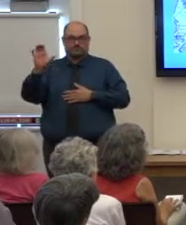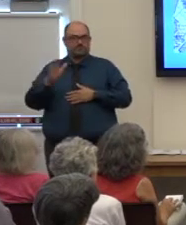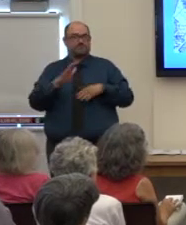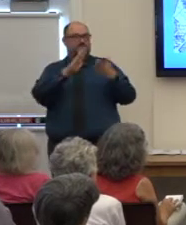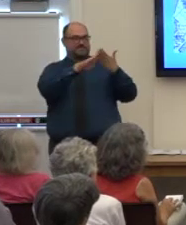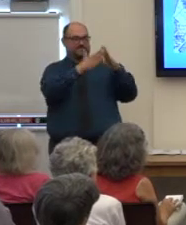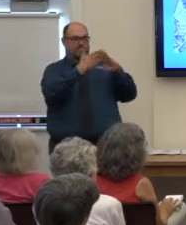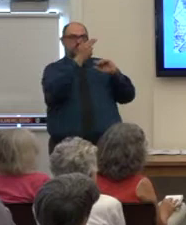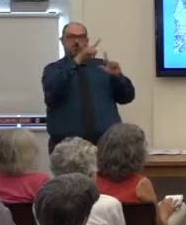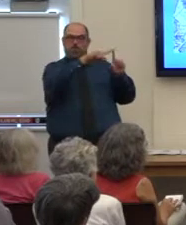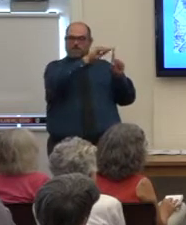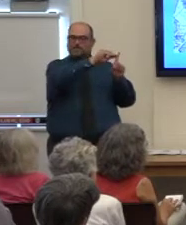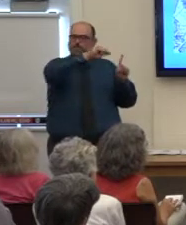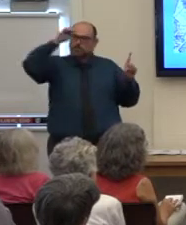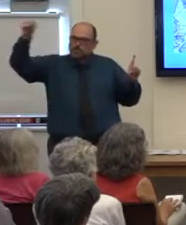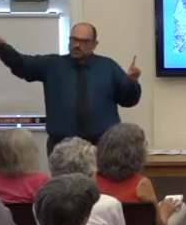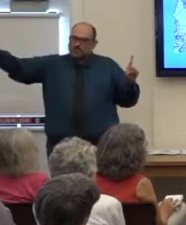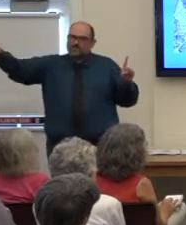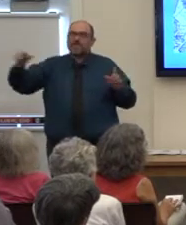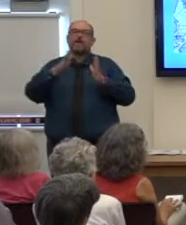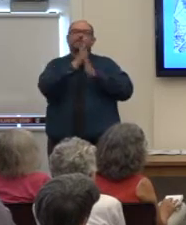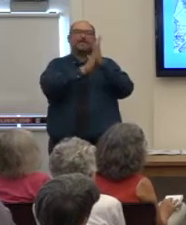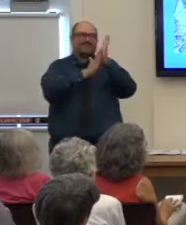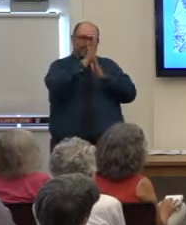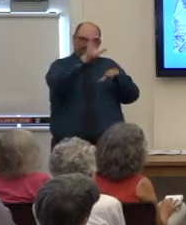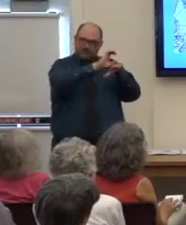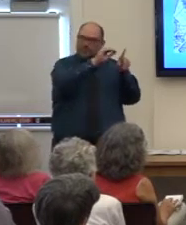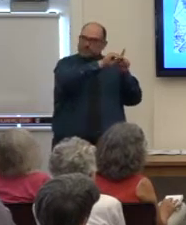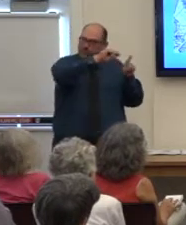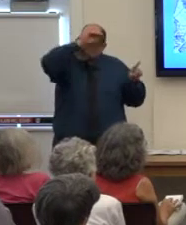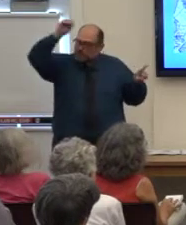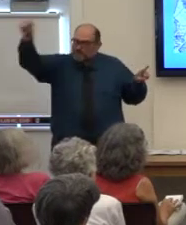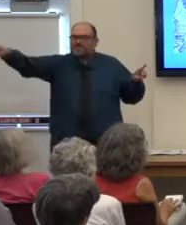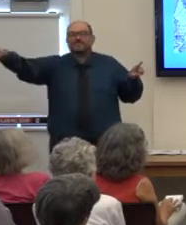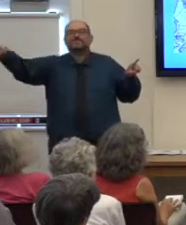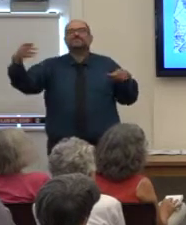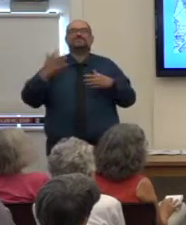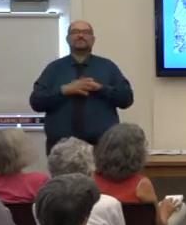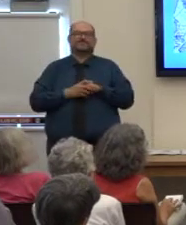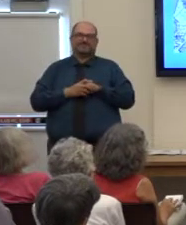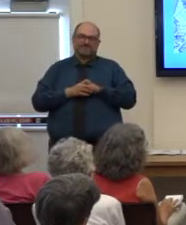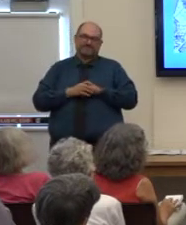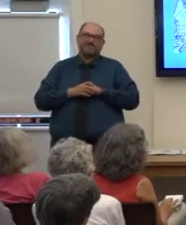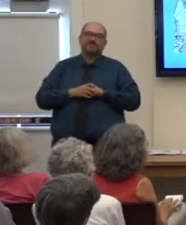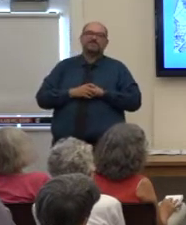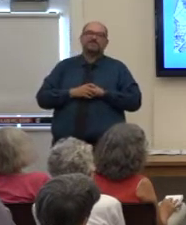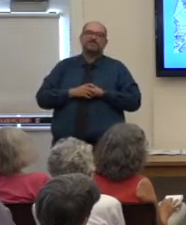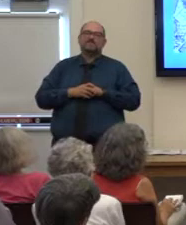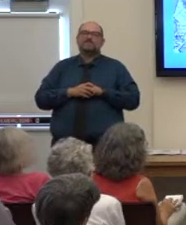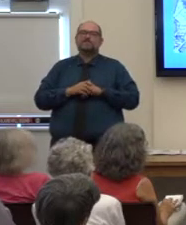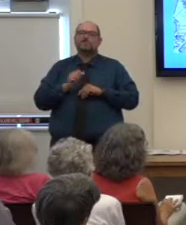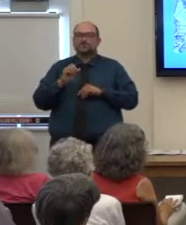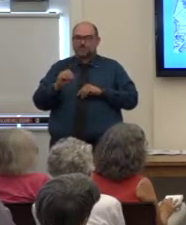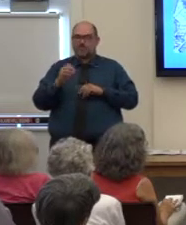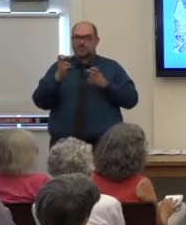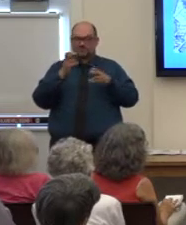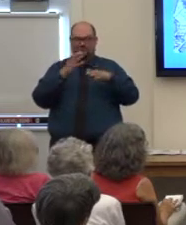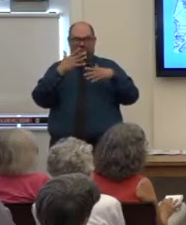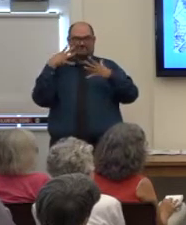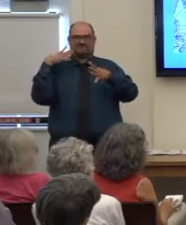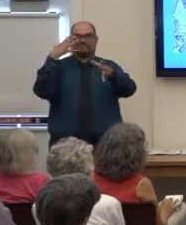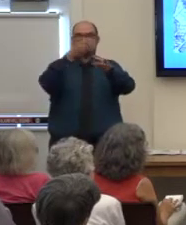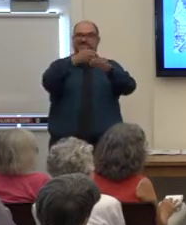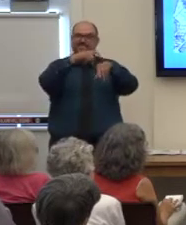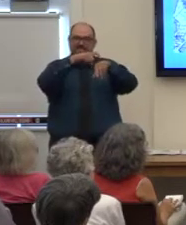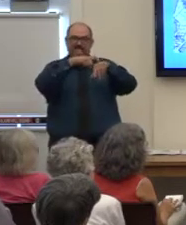Methodist Church, not yet with its spire. In time, the remains of the general store and the